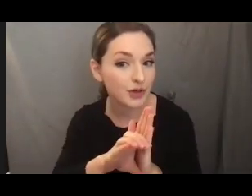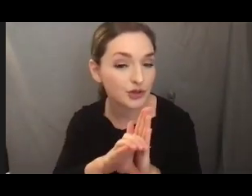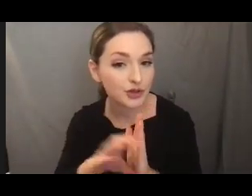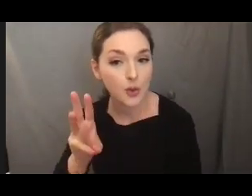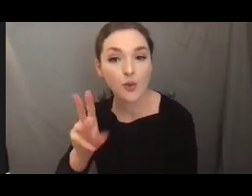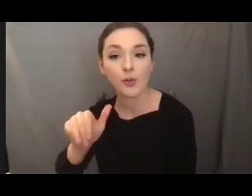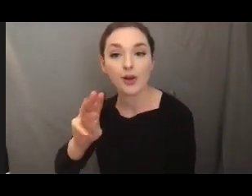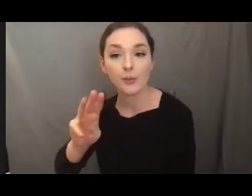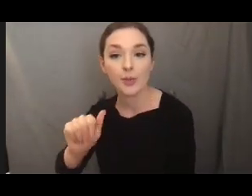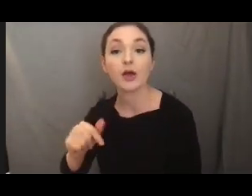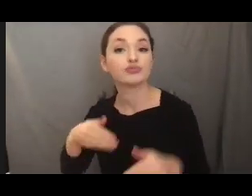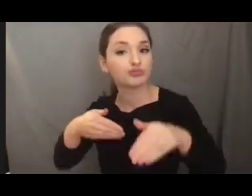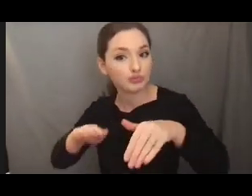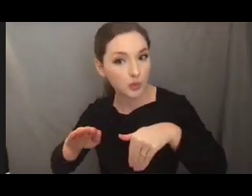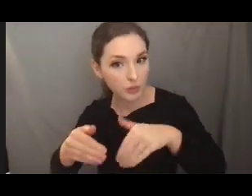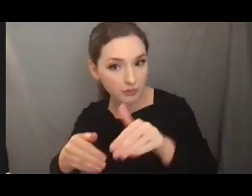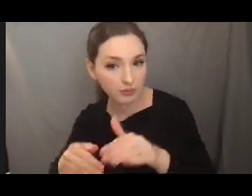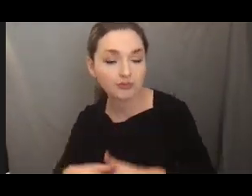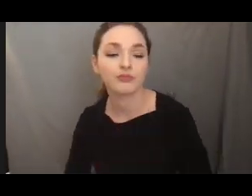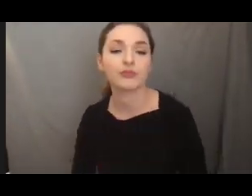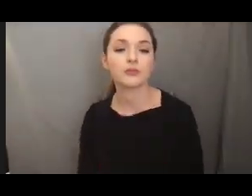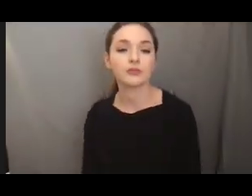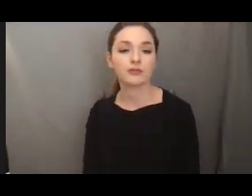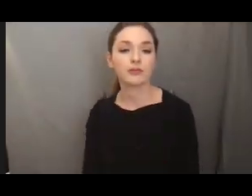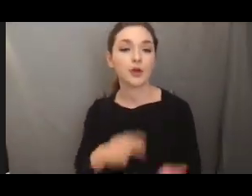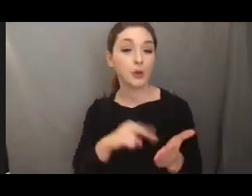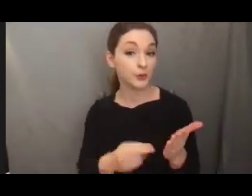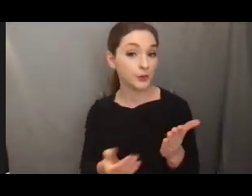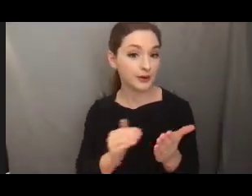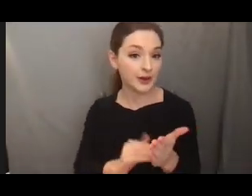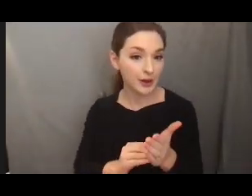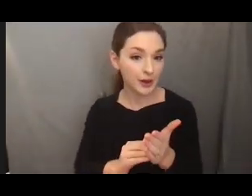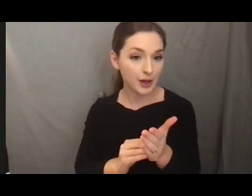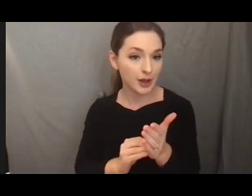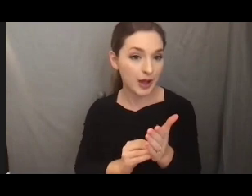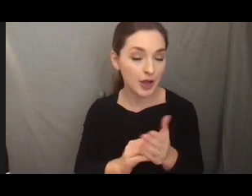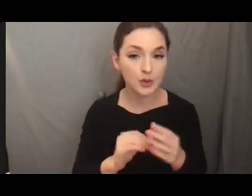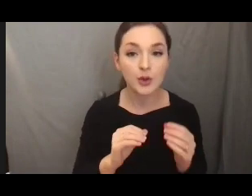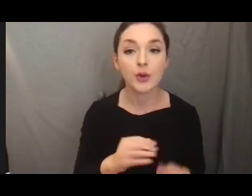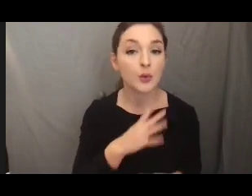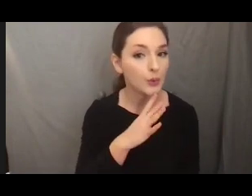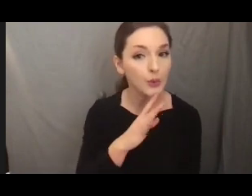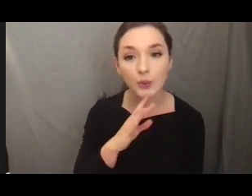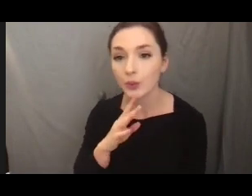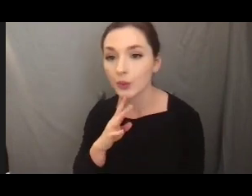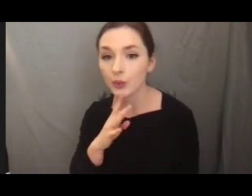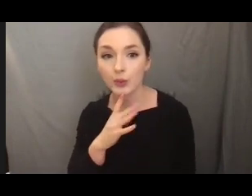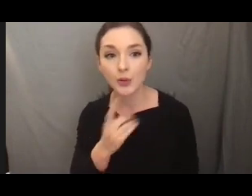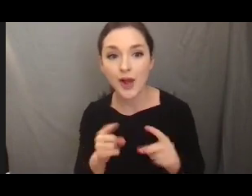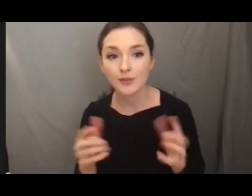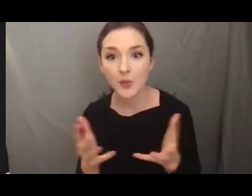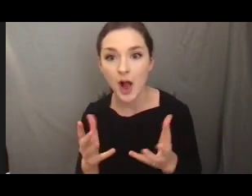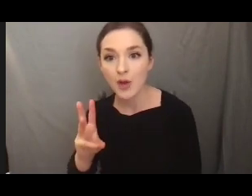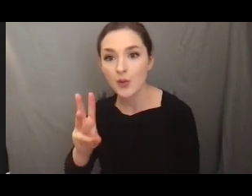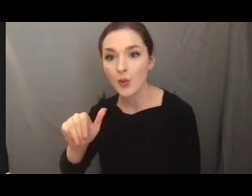Whispers rippled throughout the gathering. Wilma Rudolph was walking,